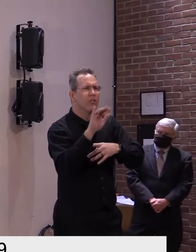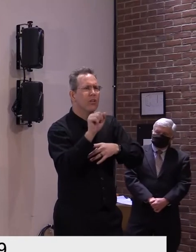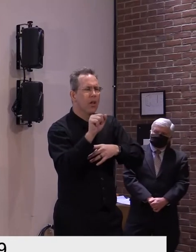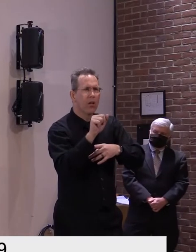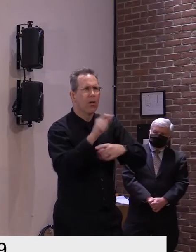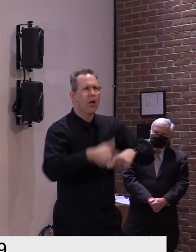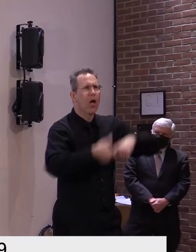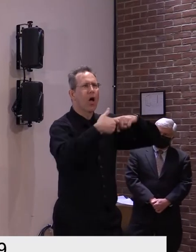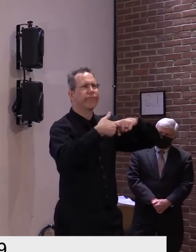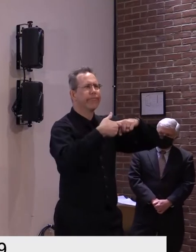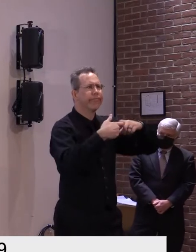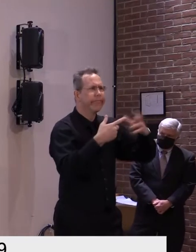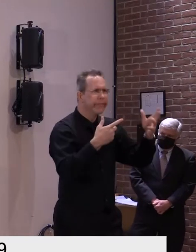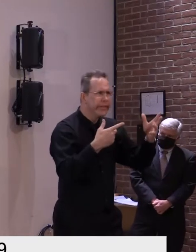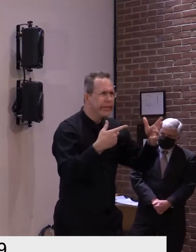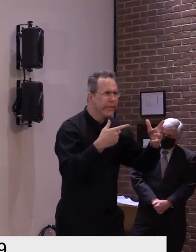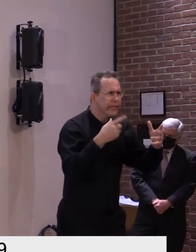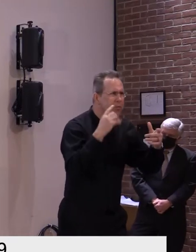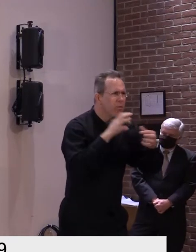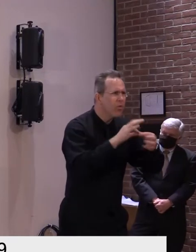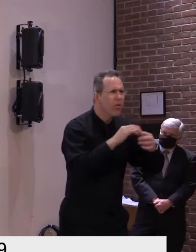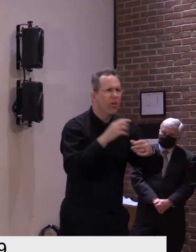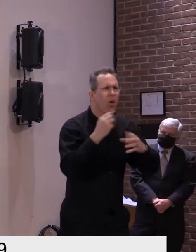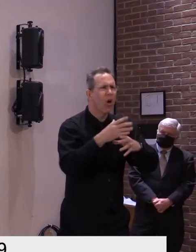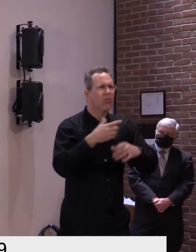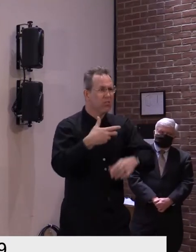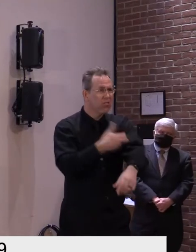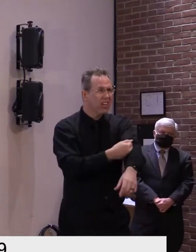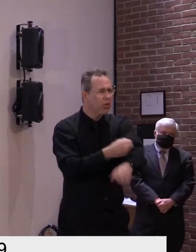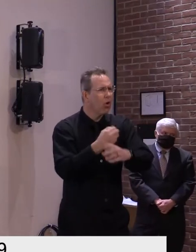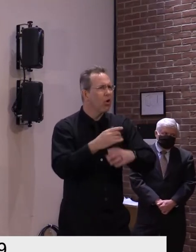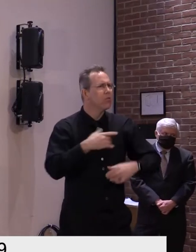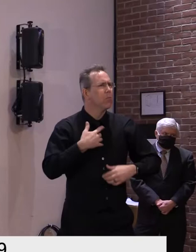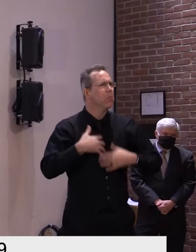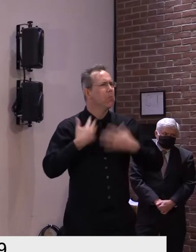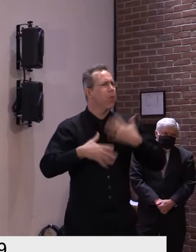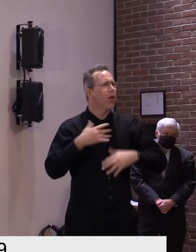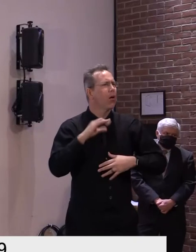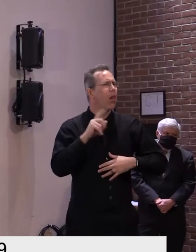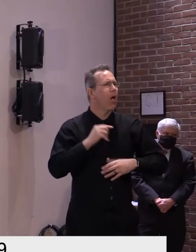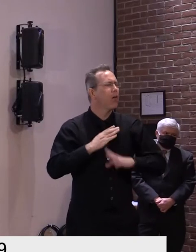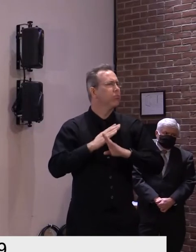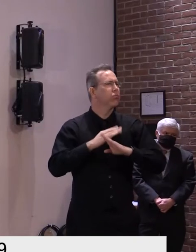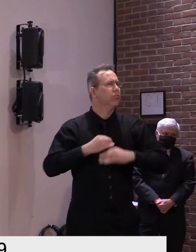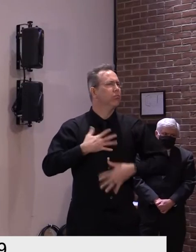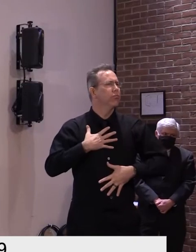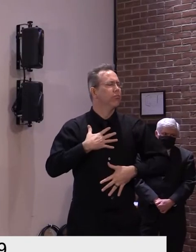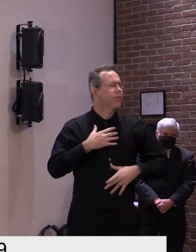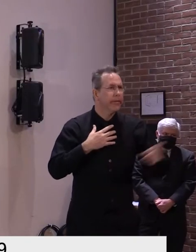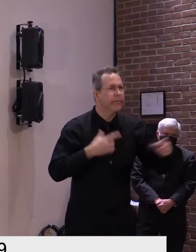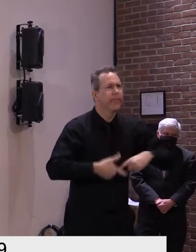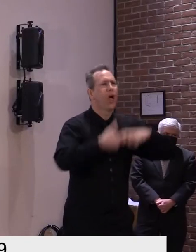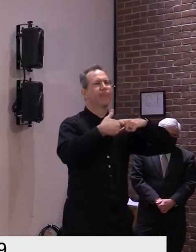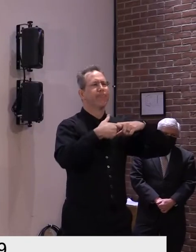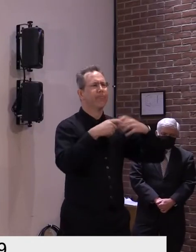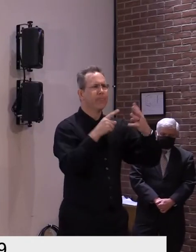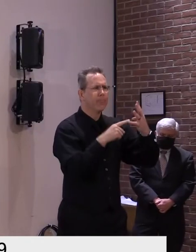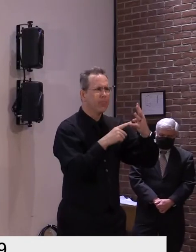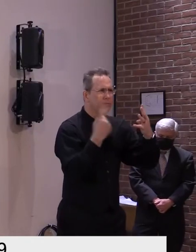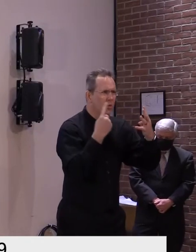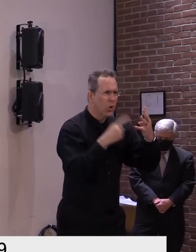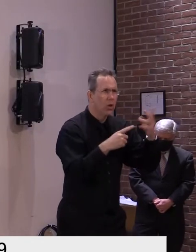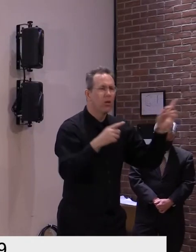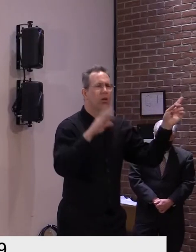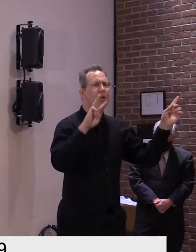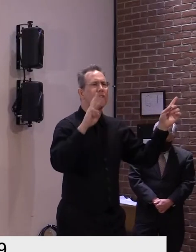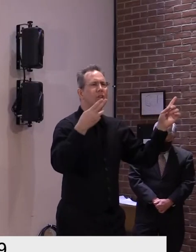and that there's no evidence that the vaccine is linked to clotting. I'm just curious what your thoughts are on this, and then when reports like